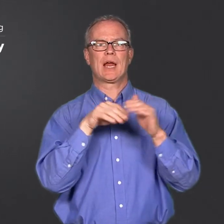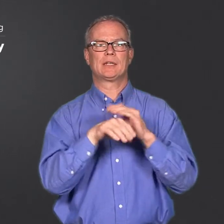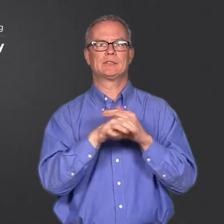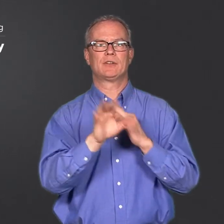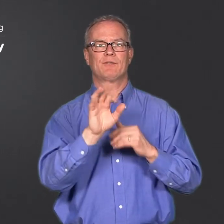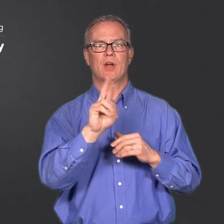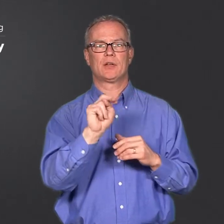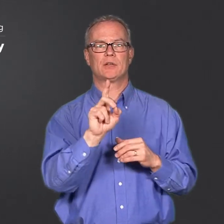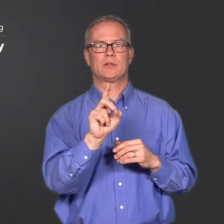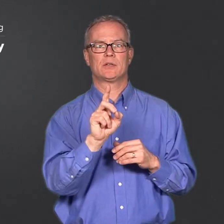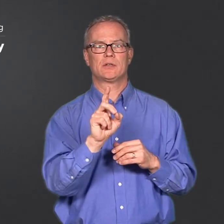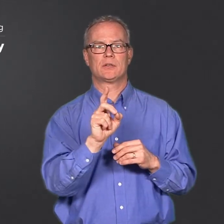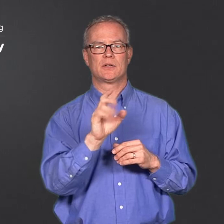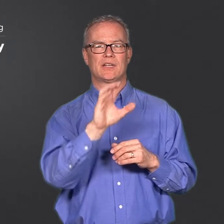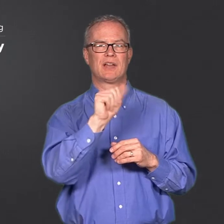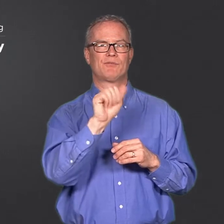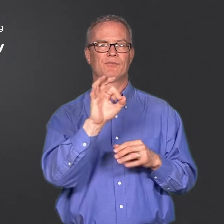is Communication Access Fund.